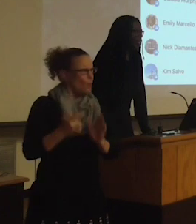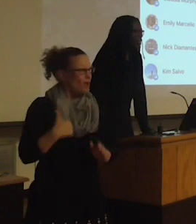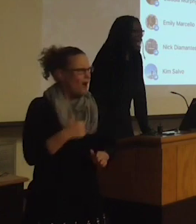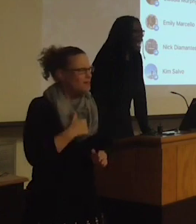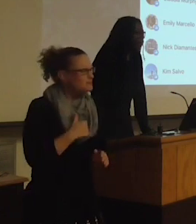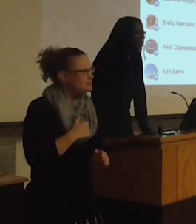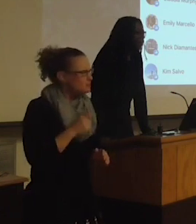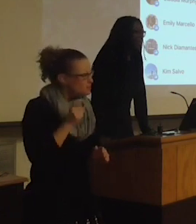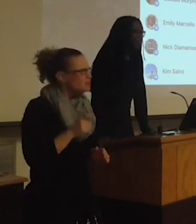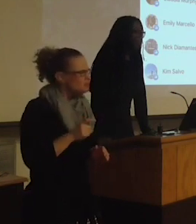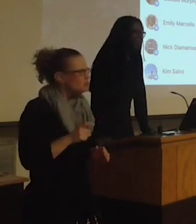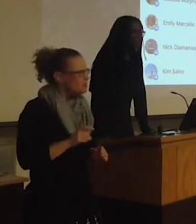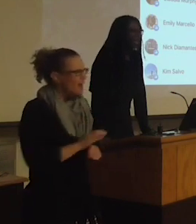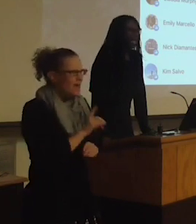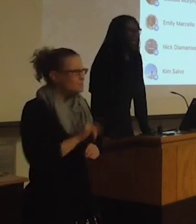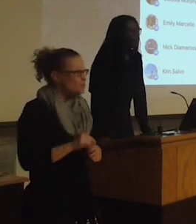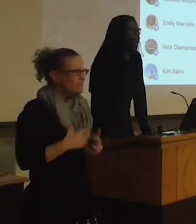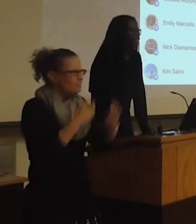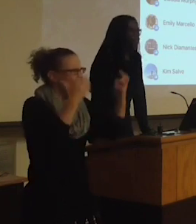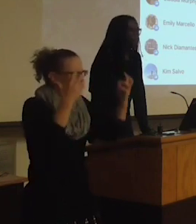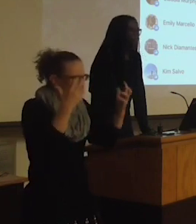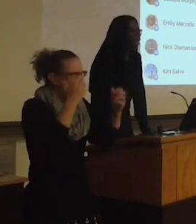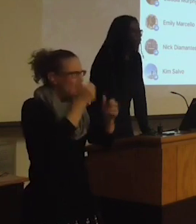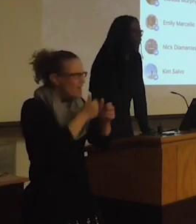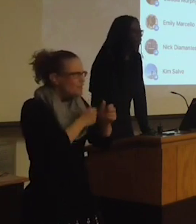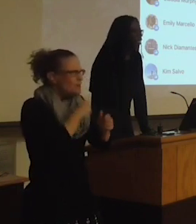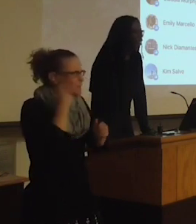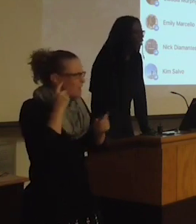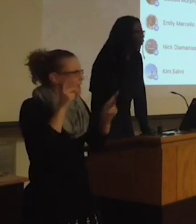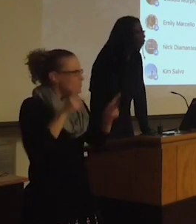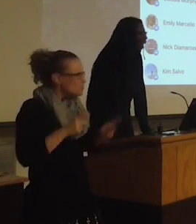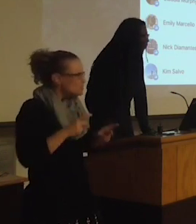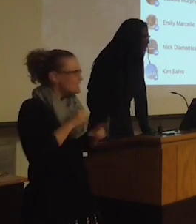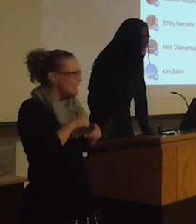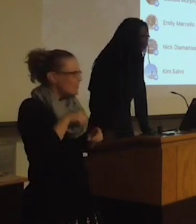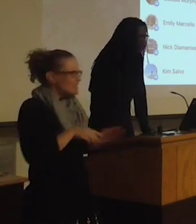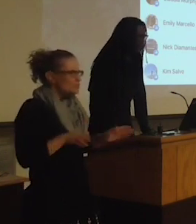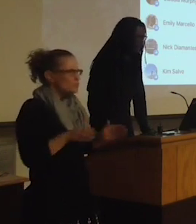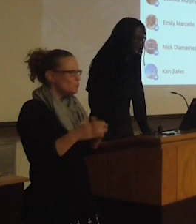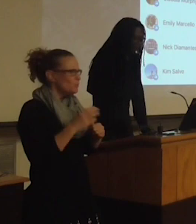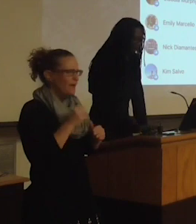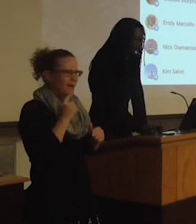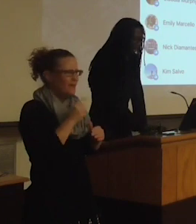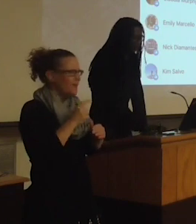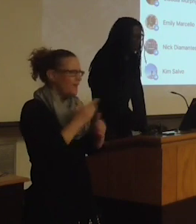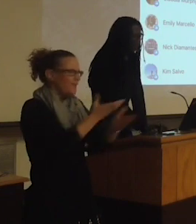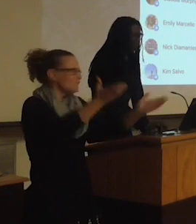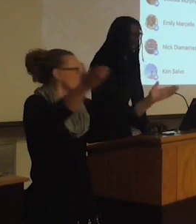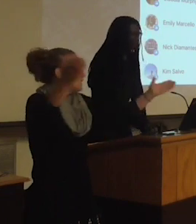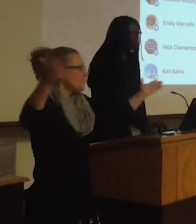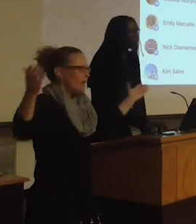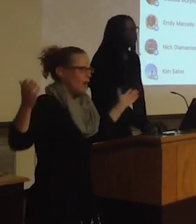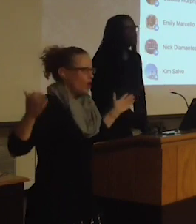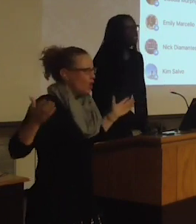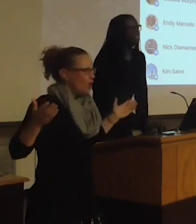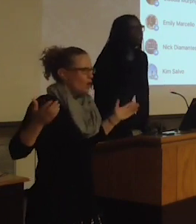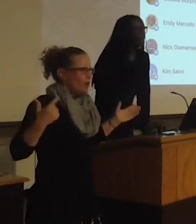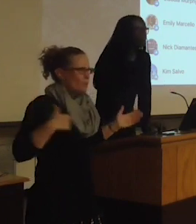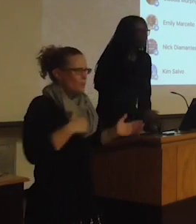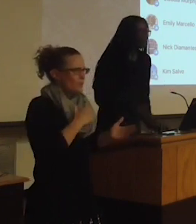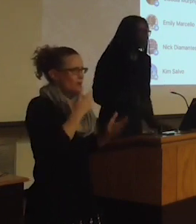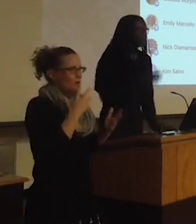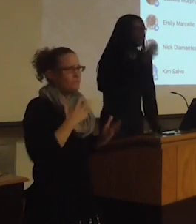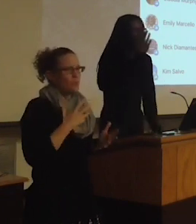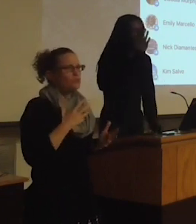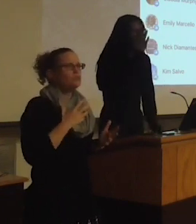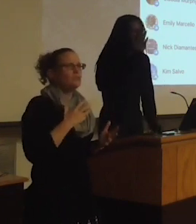us, should absolutely infuriate every single black person in this room and beyond. But yeah, we have unfortunately